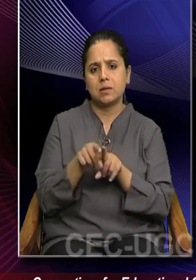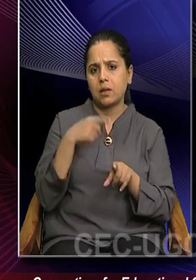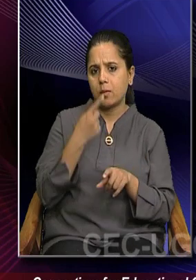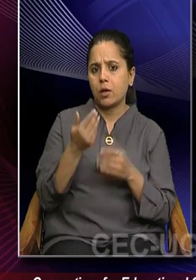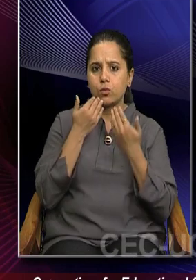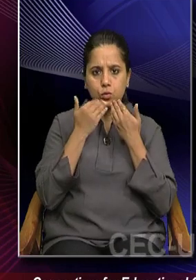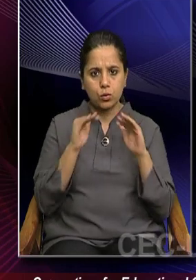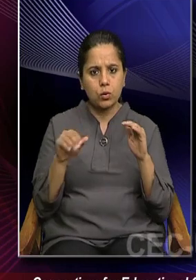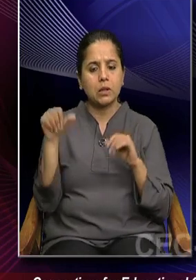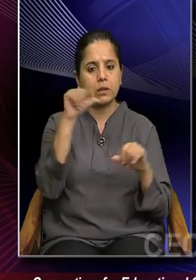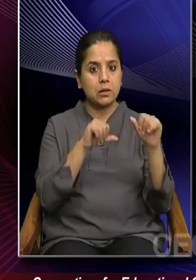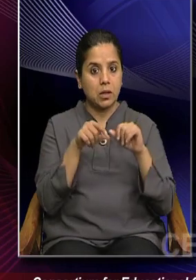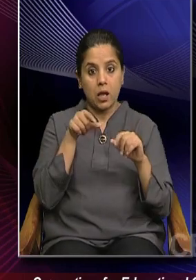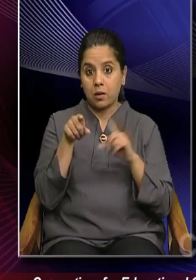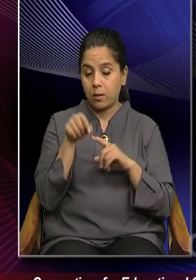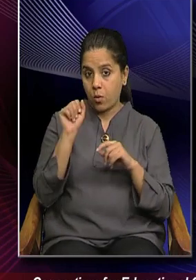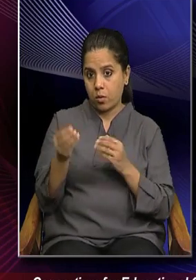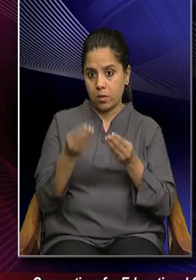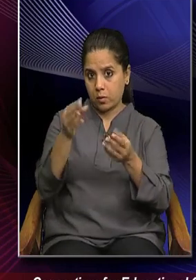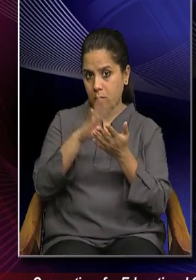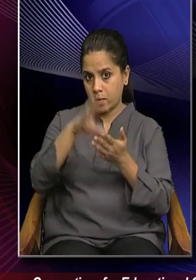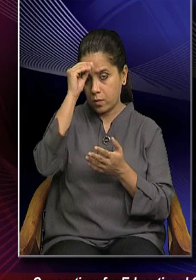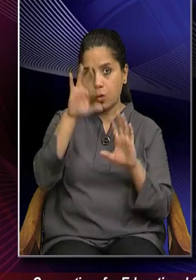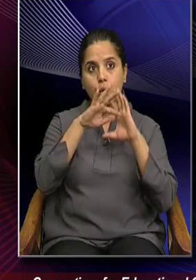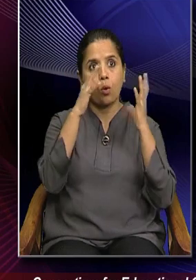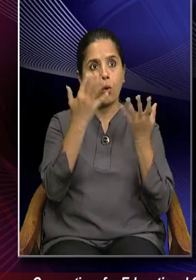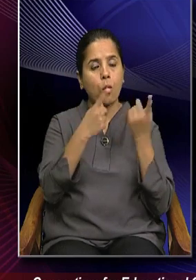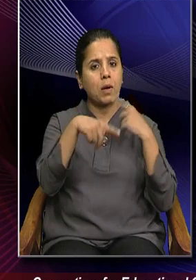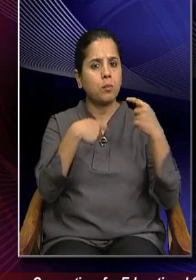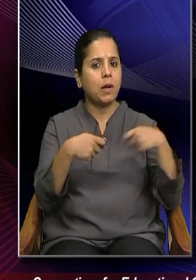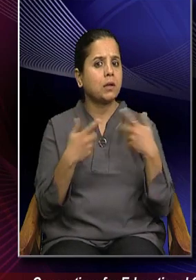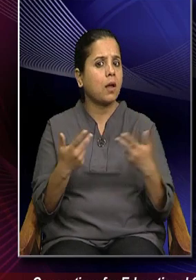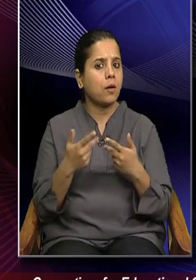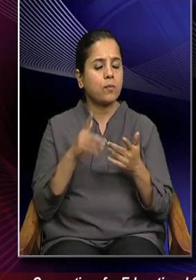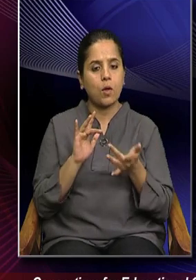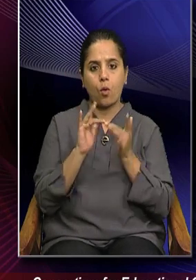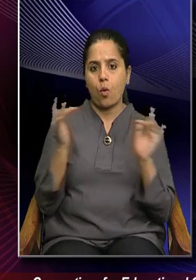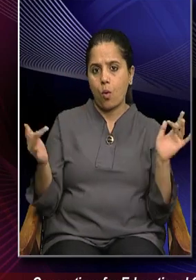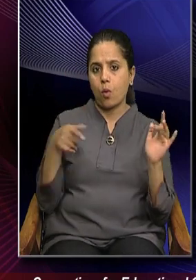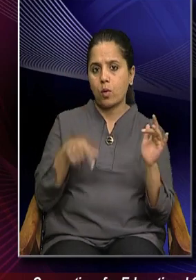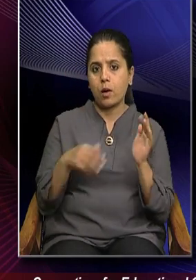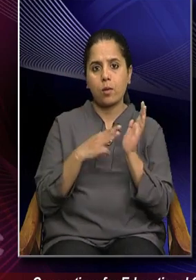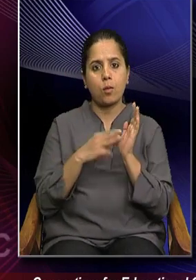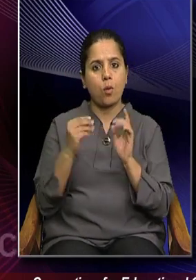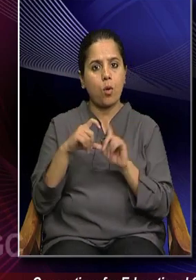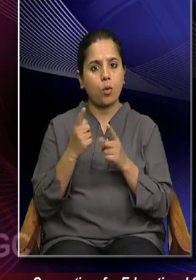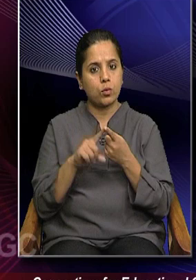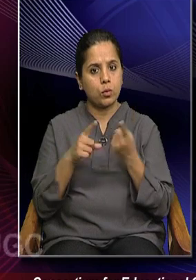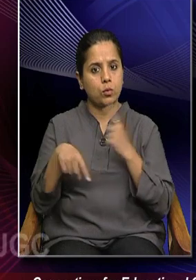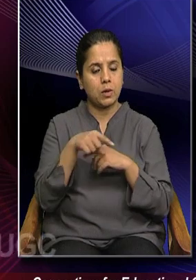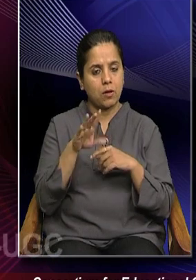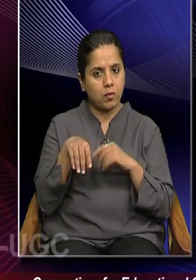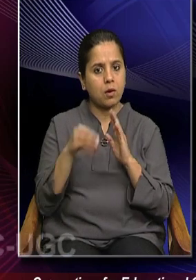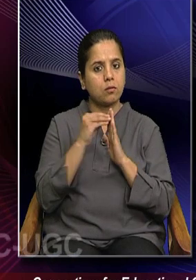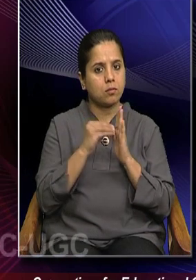student assigned to learn about the global trade through an online module which takes the